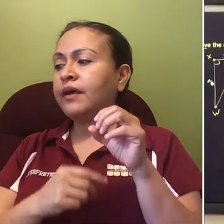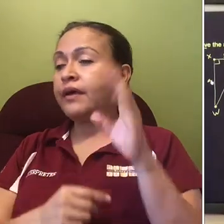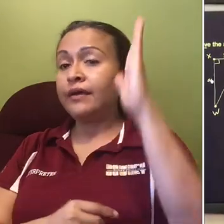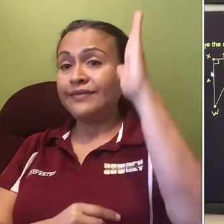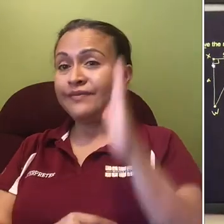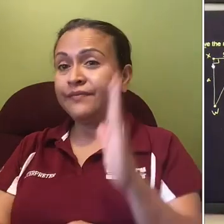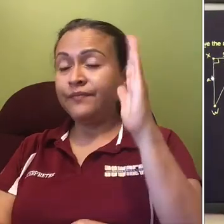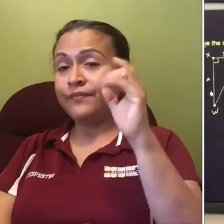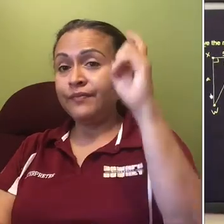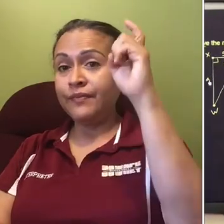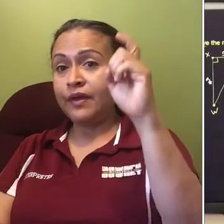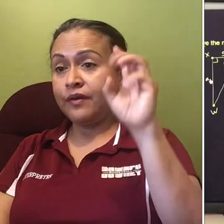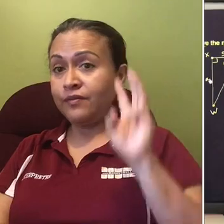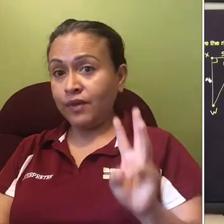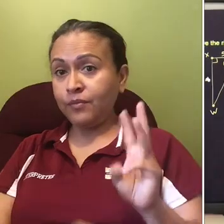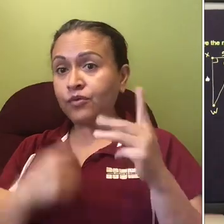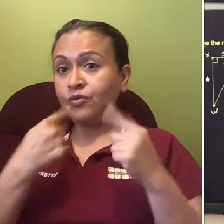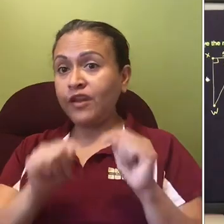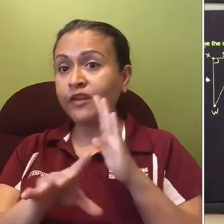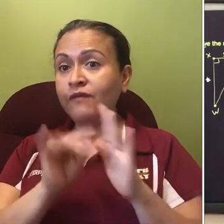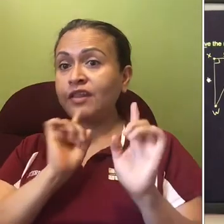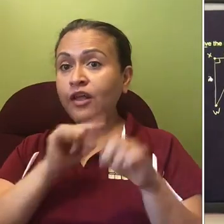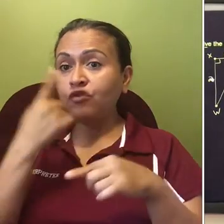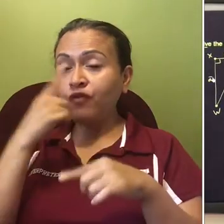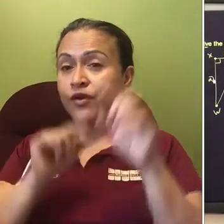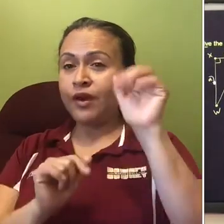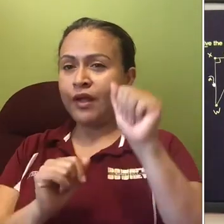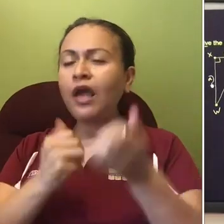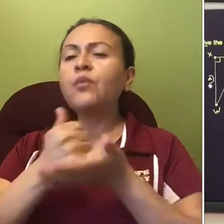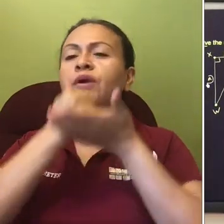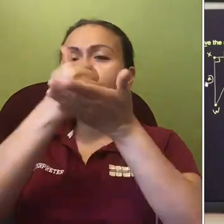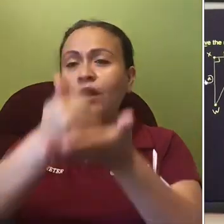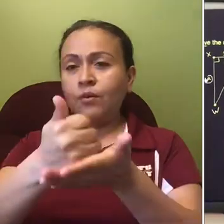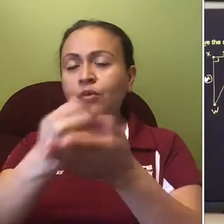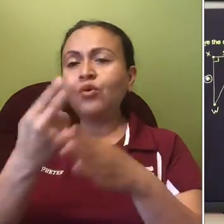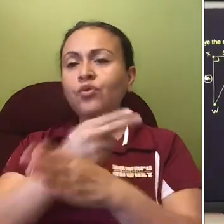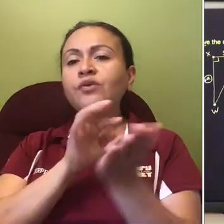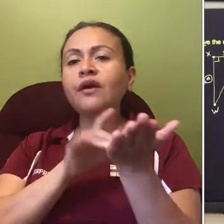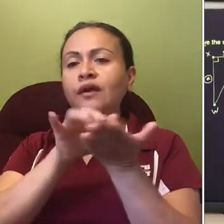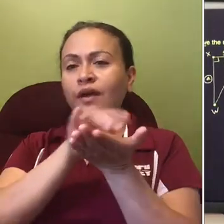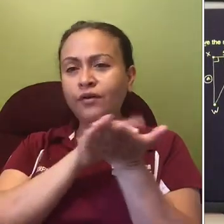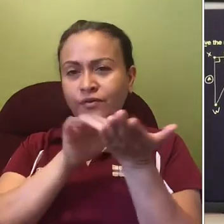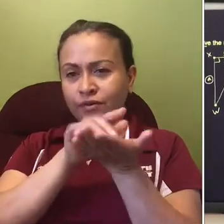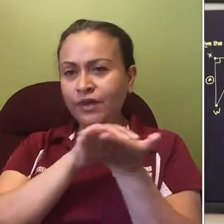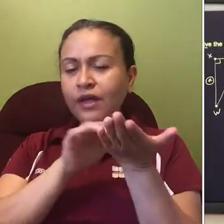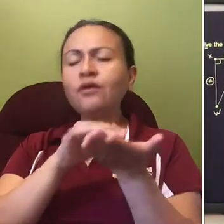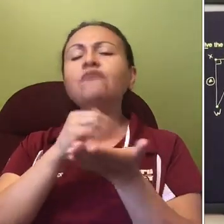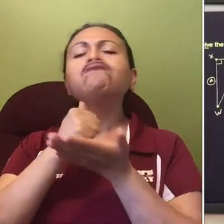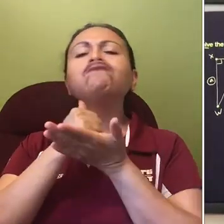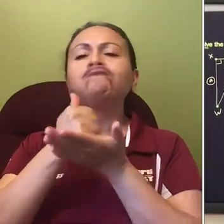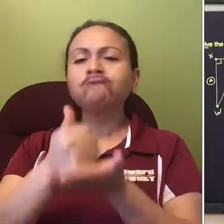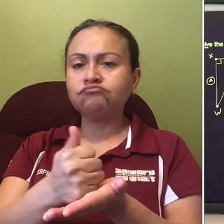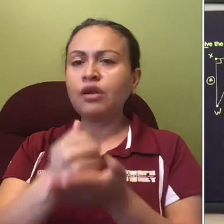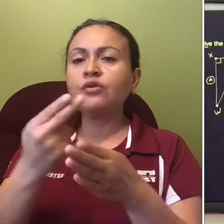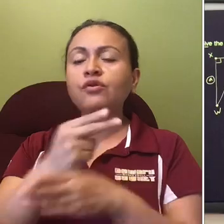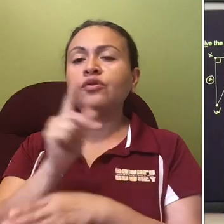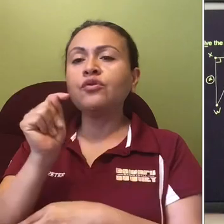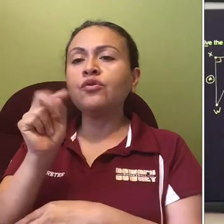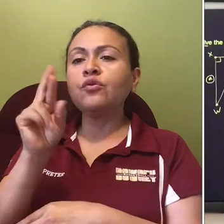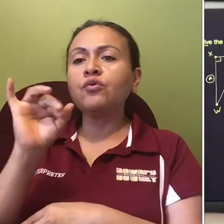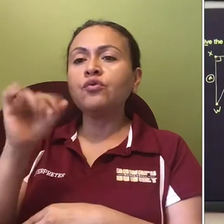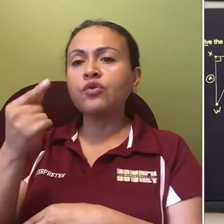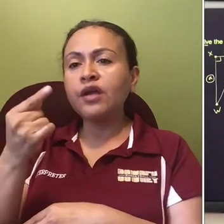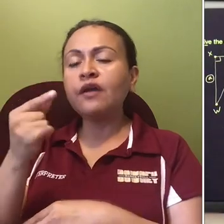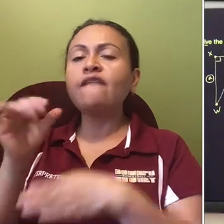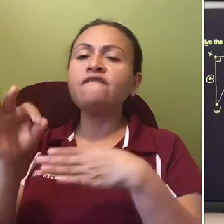try to figure out what A is, and I'll give you a hint. You can use a calculator, and using a calculator, you can use your trigonometric